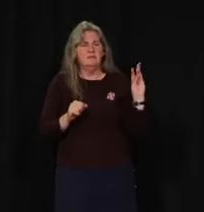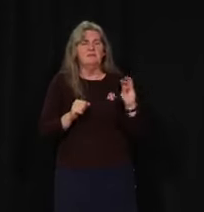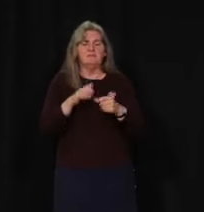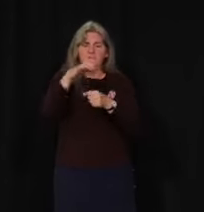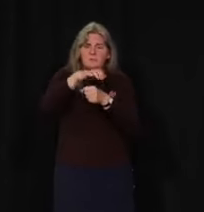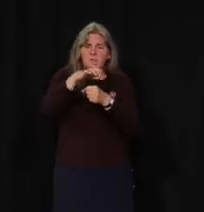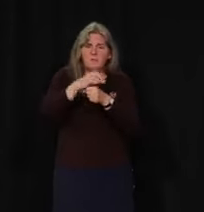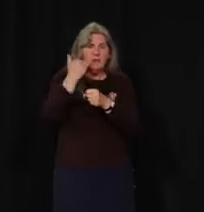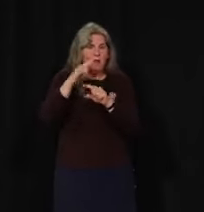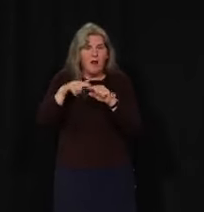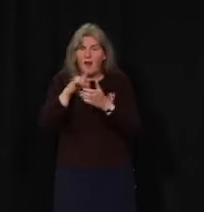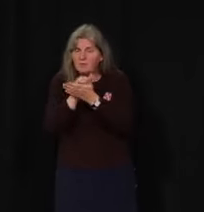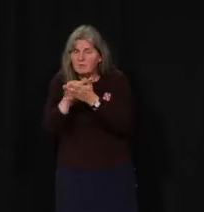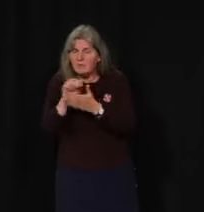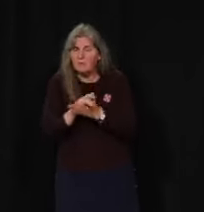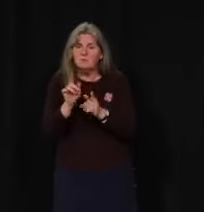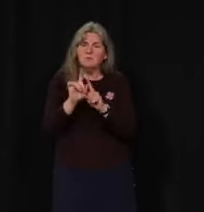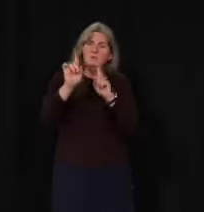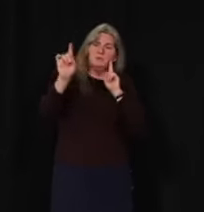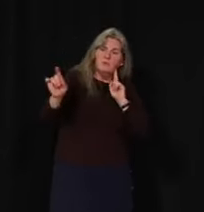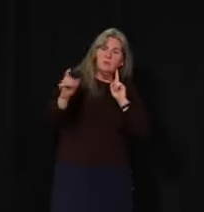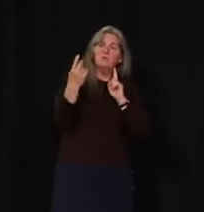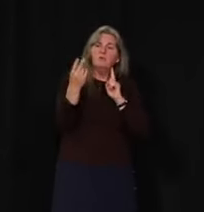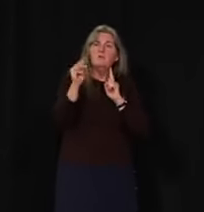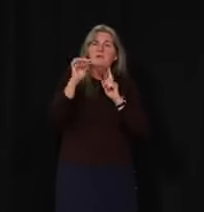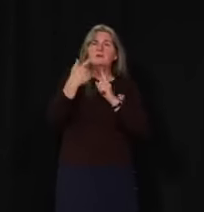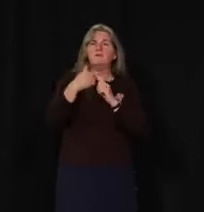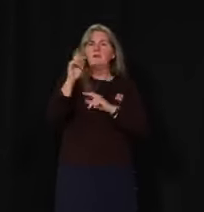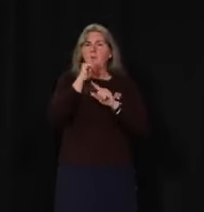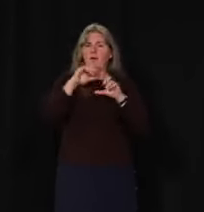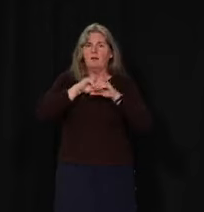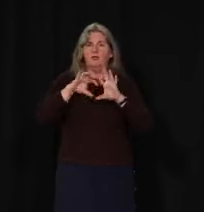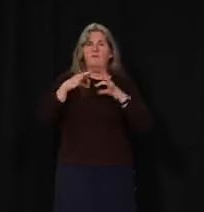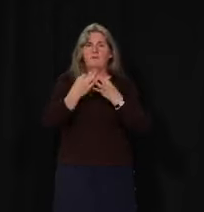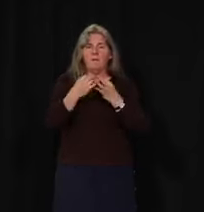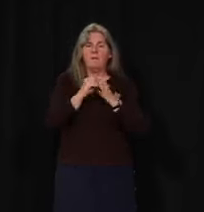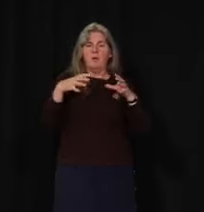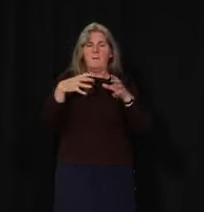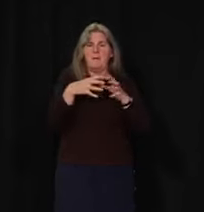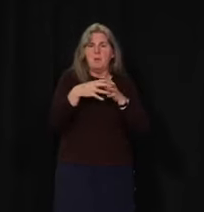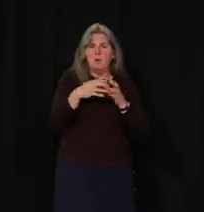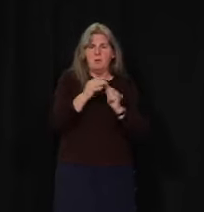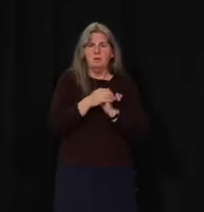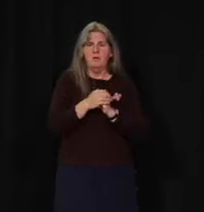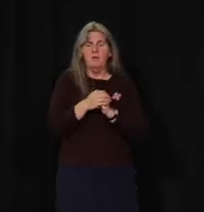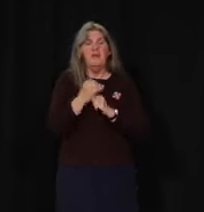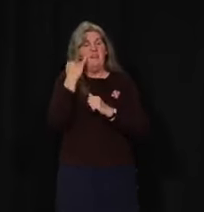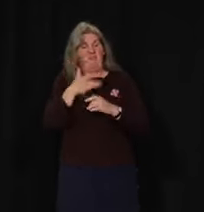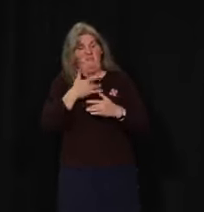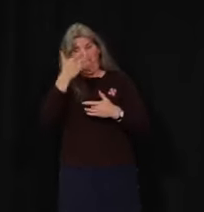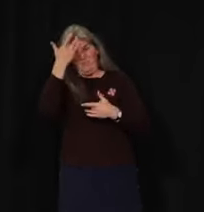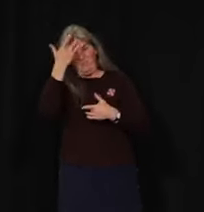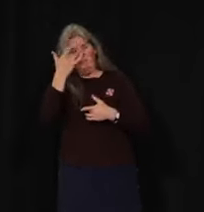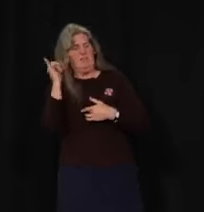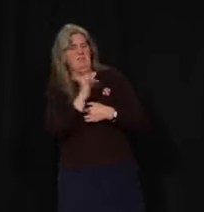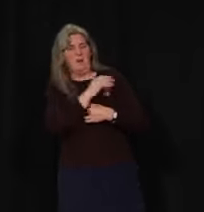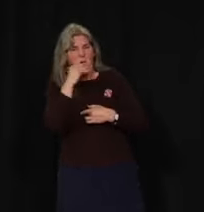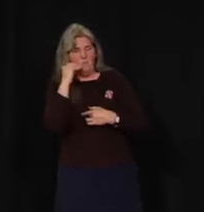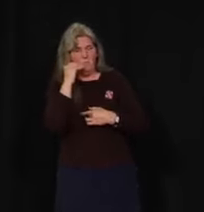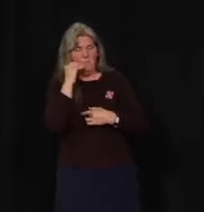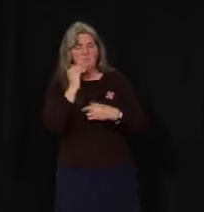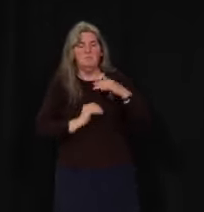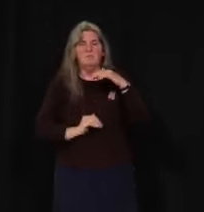available, remain 2 meters away from folks who are not in your family or in your bubble, stay home if sick. Don't